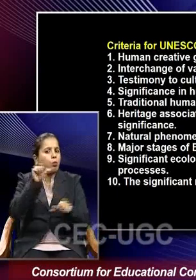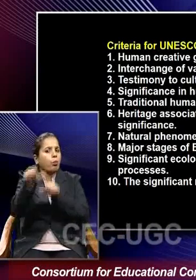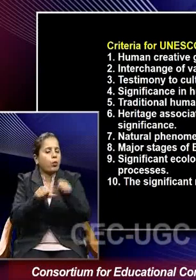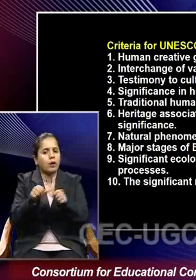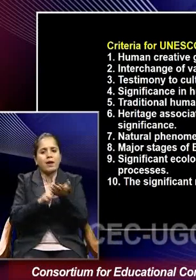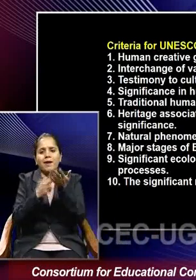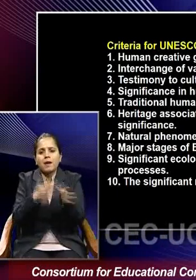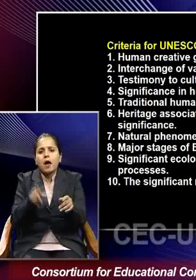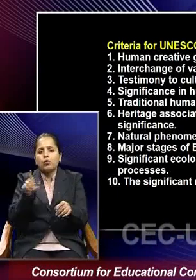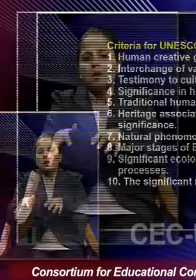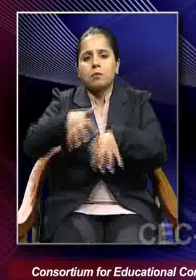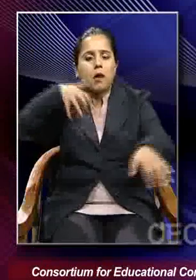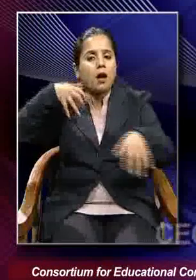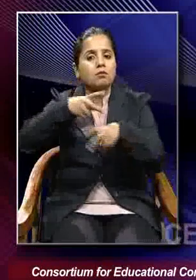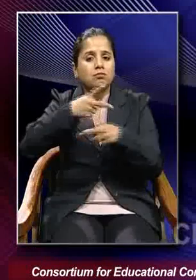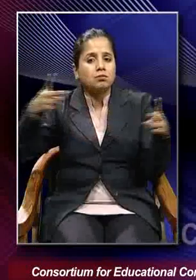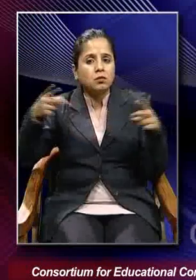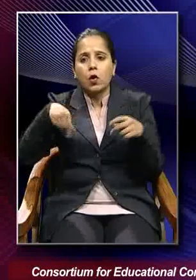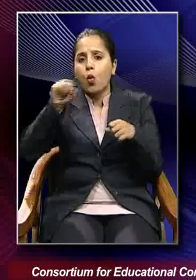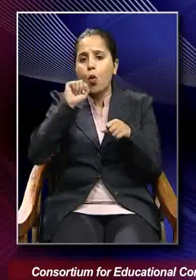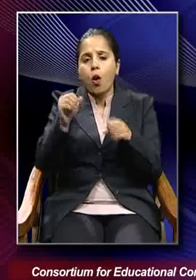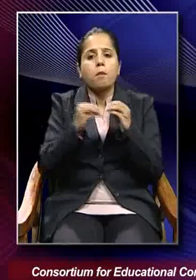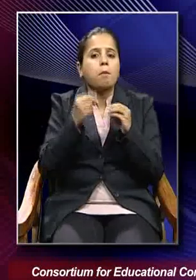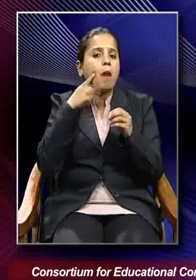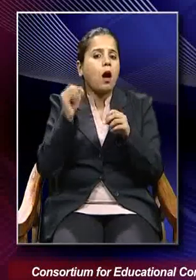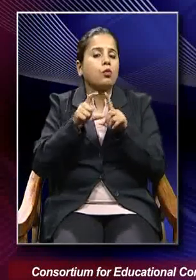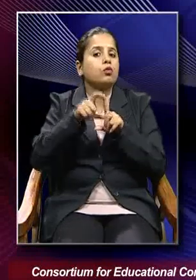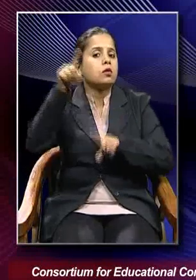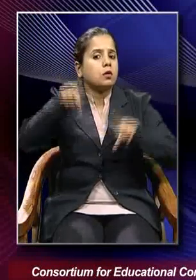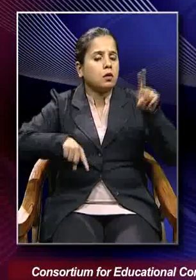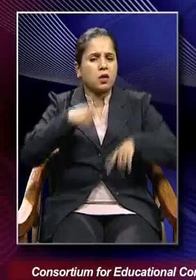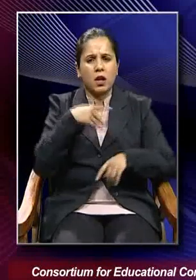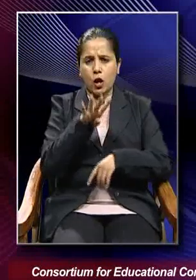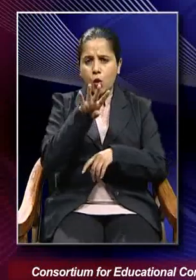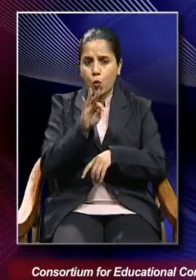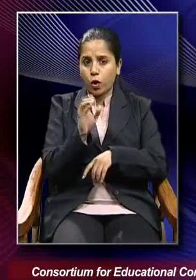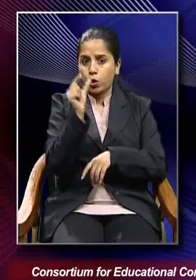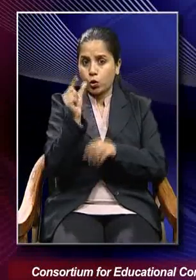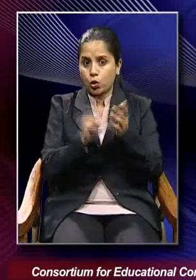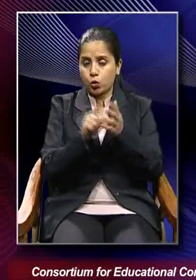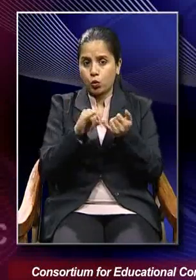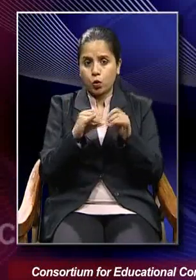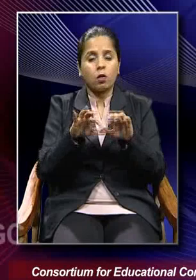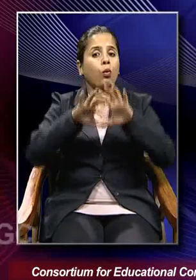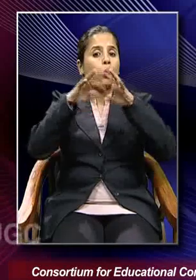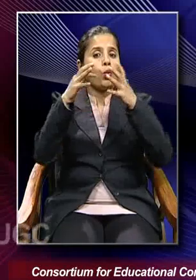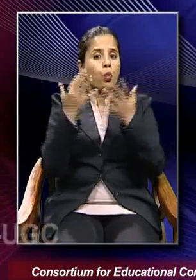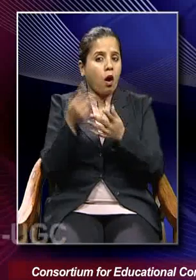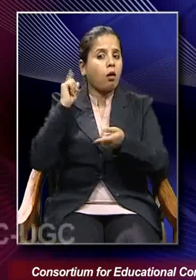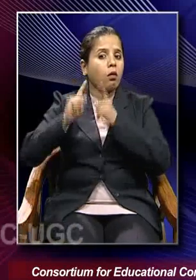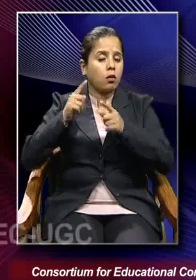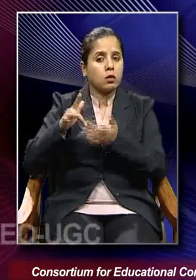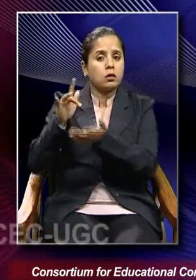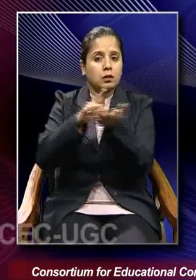natural habitat for biodiversity. Now, there are 40 UNESCO World Heritage Sites when we talk